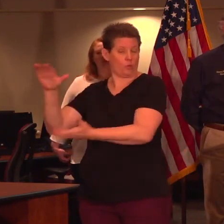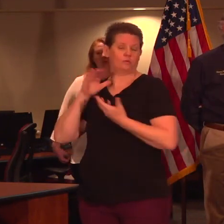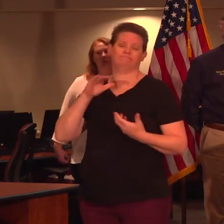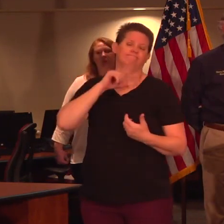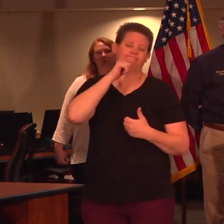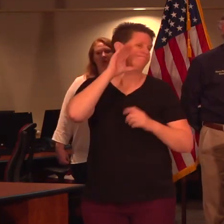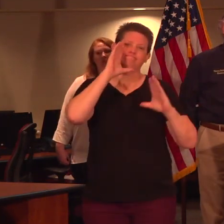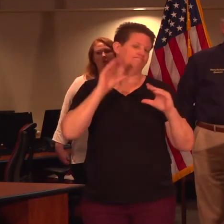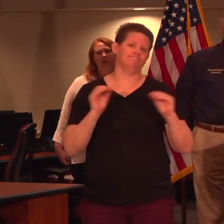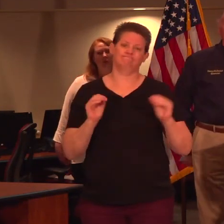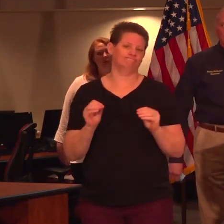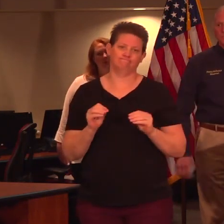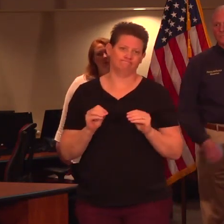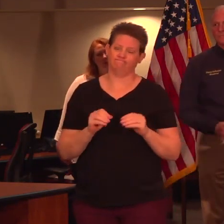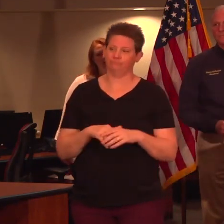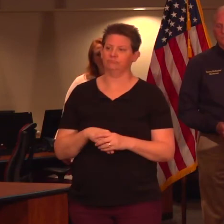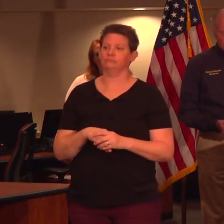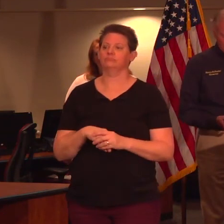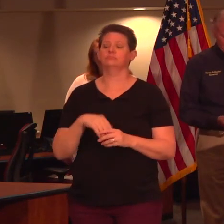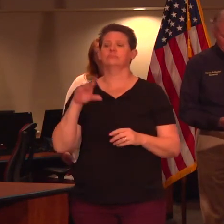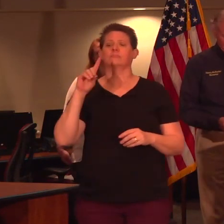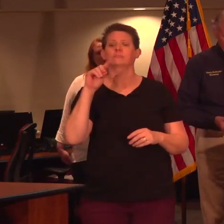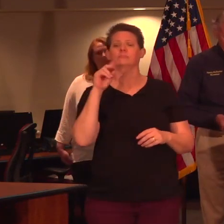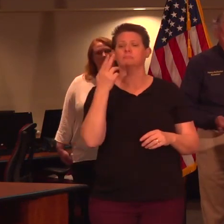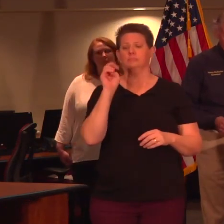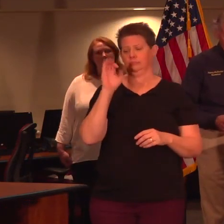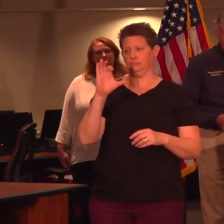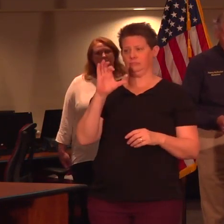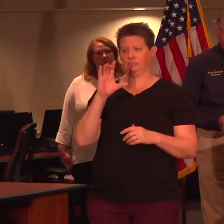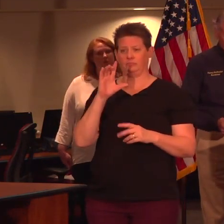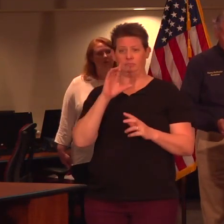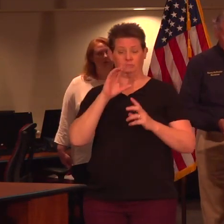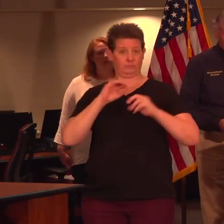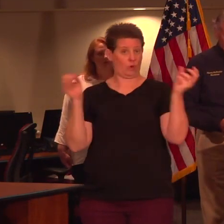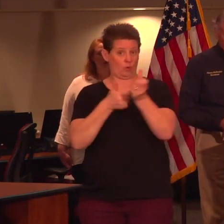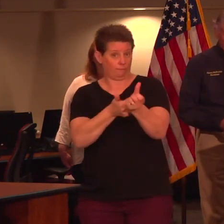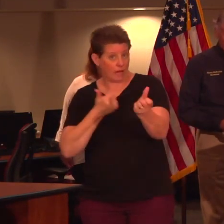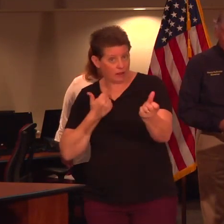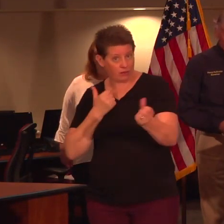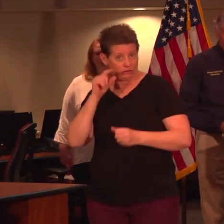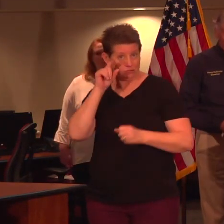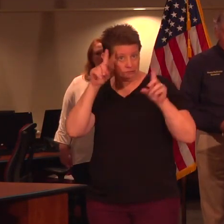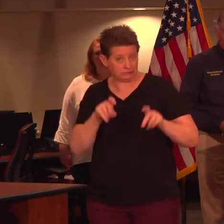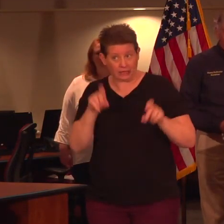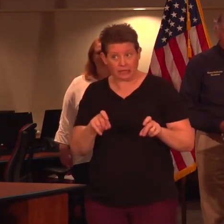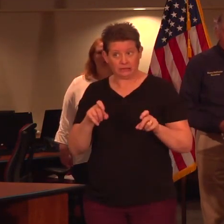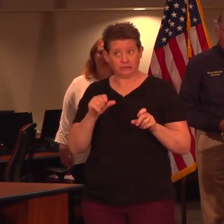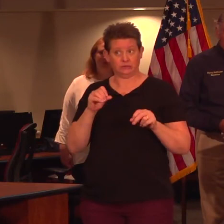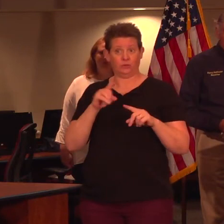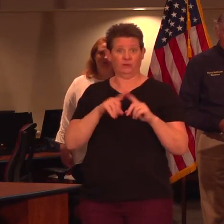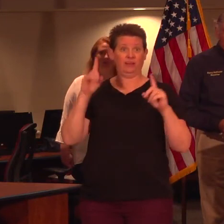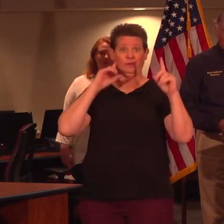soon. And DHEC has reported there's no longer a backlog in testing at its lab, but we also hear about